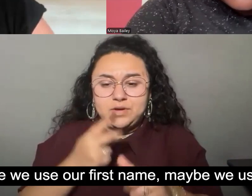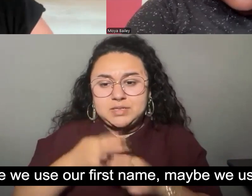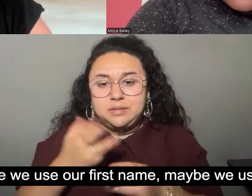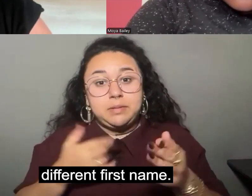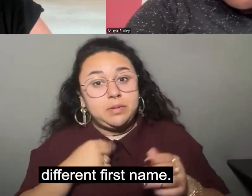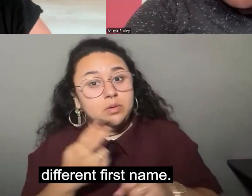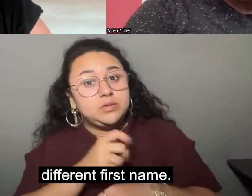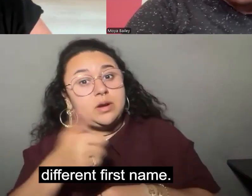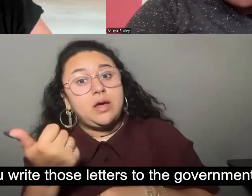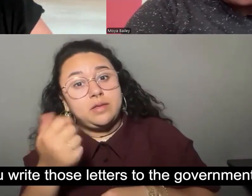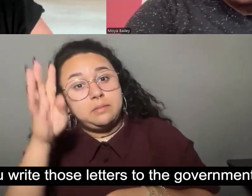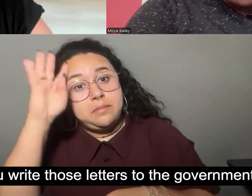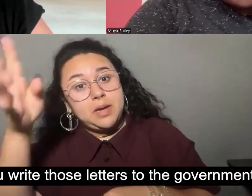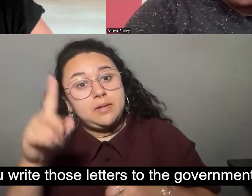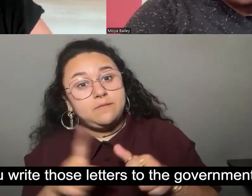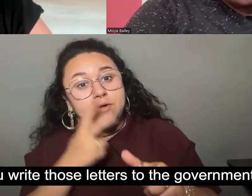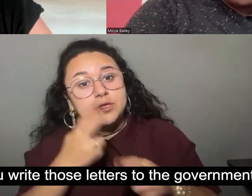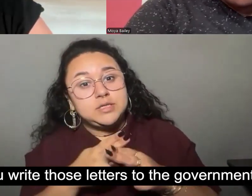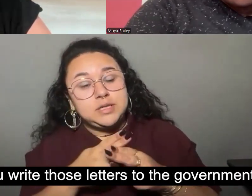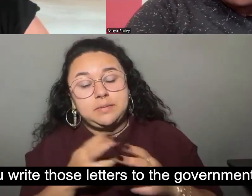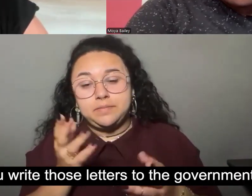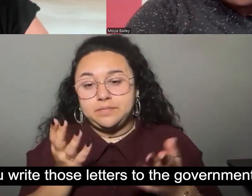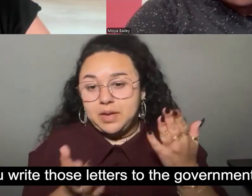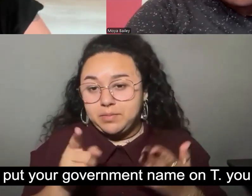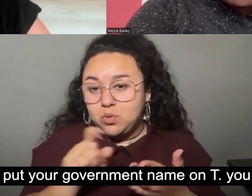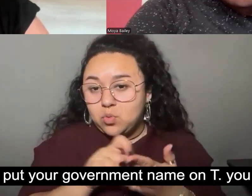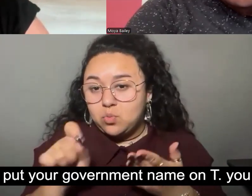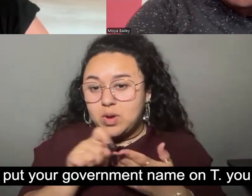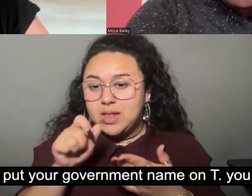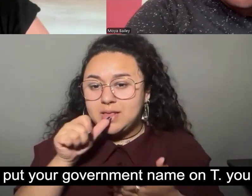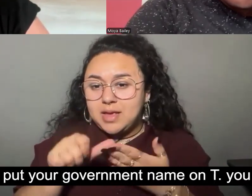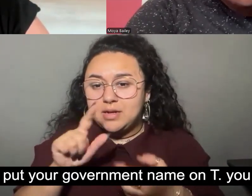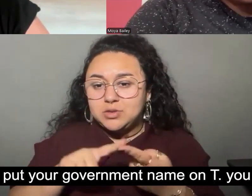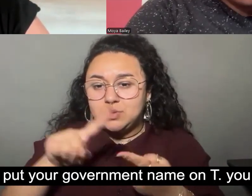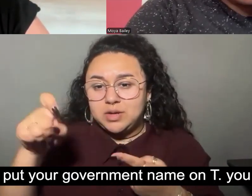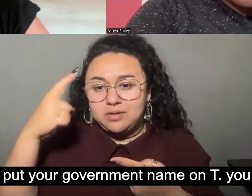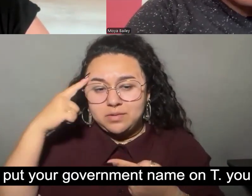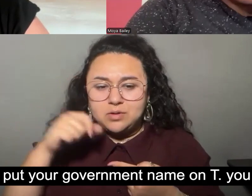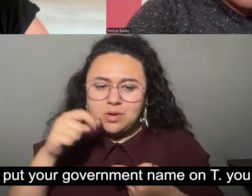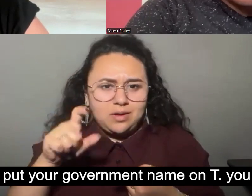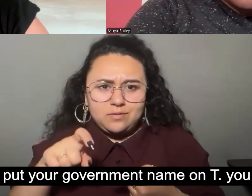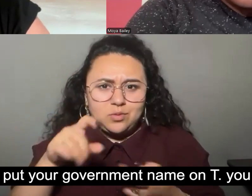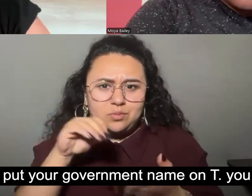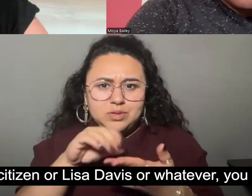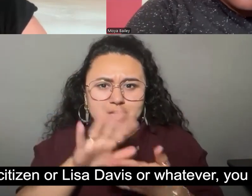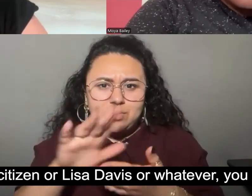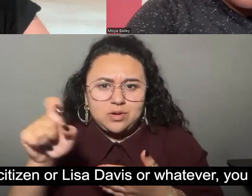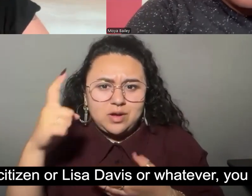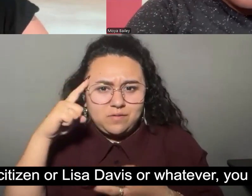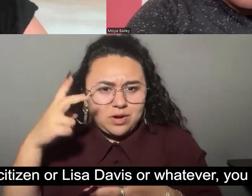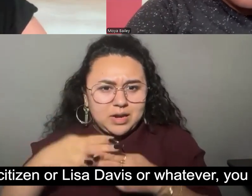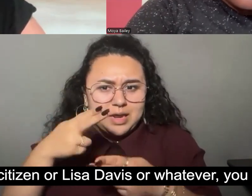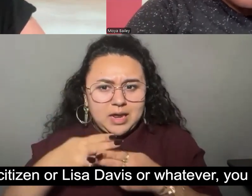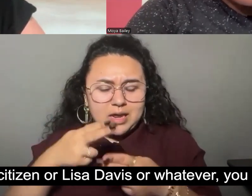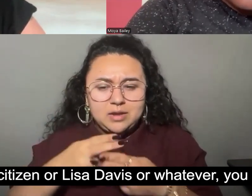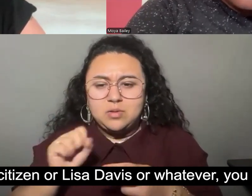first name. Like maybe, you write those letters to the government, you don't have to put your government name on it. You can just be like concerned citizen or like Lisa